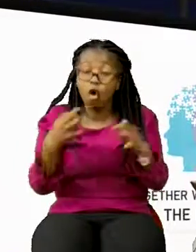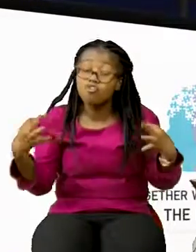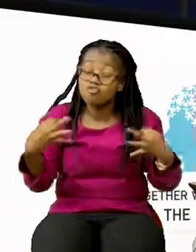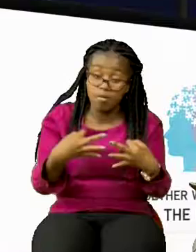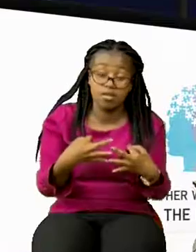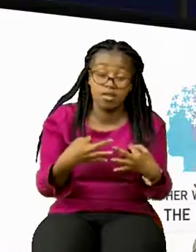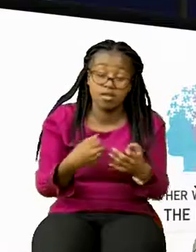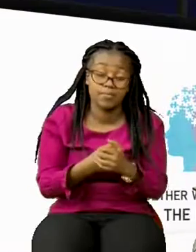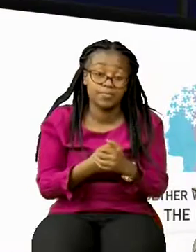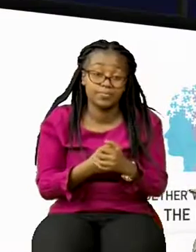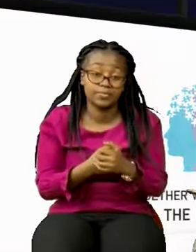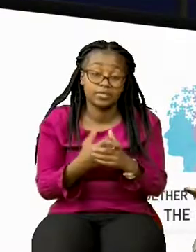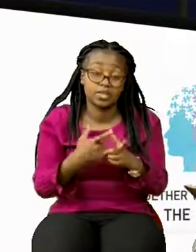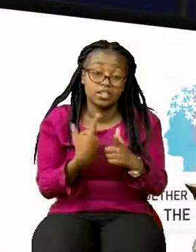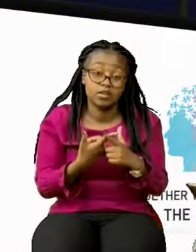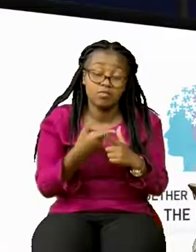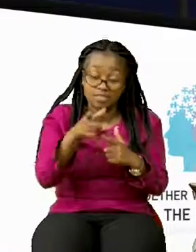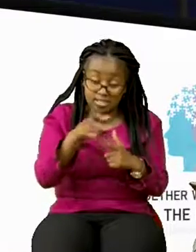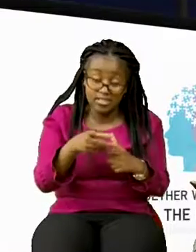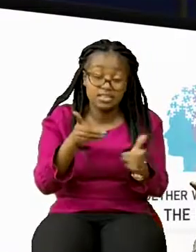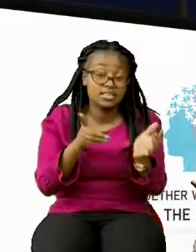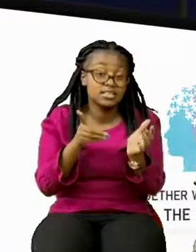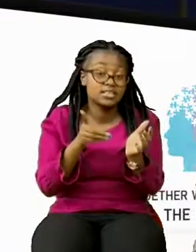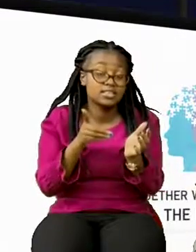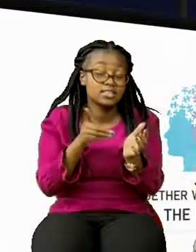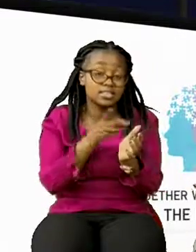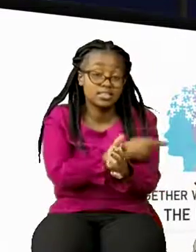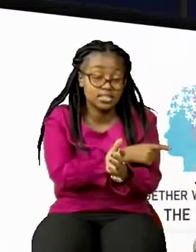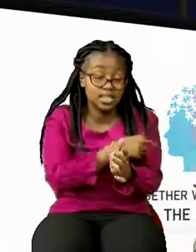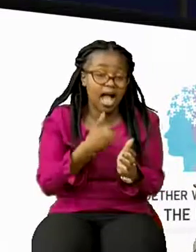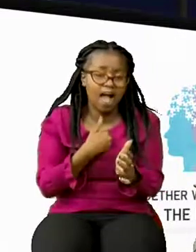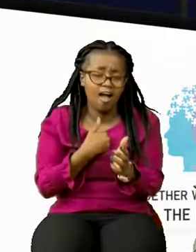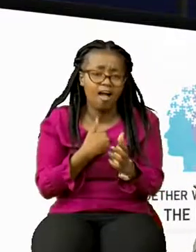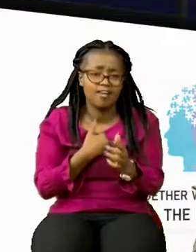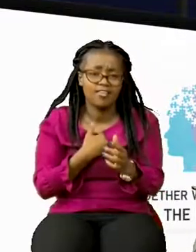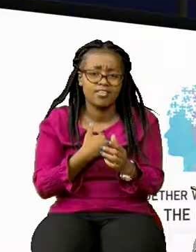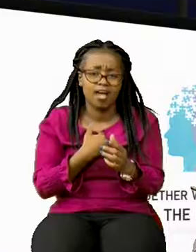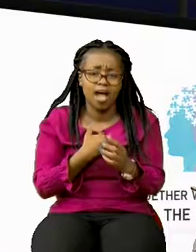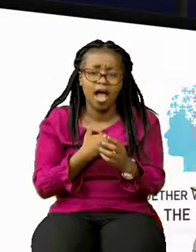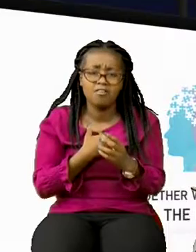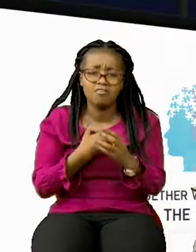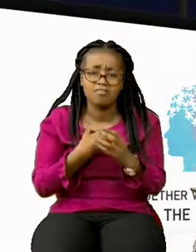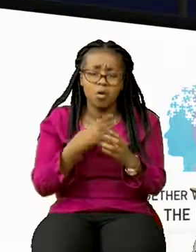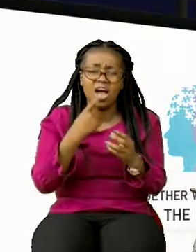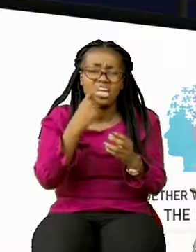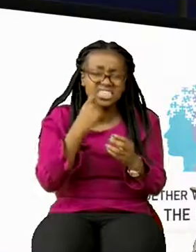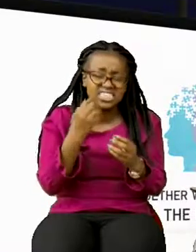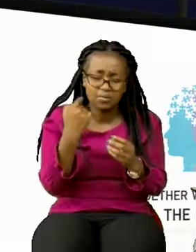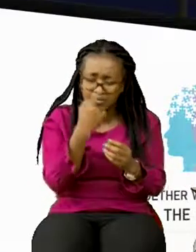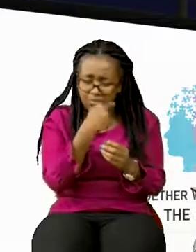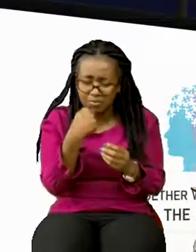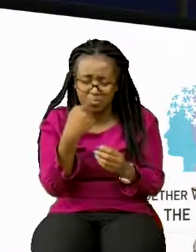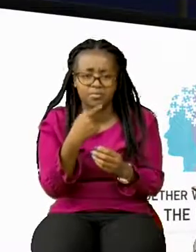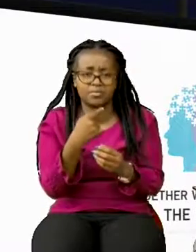a family. And you will find epilepsy comes and there is a lot of foaming in the mouth. And that's when you see we talk